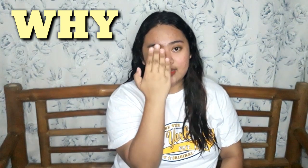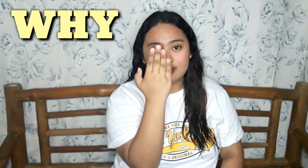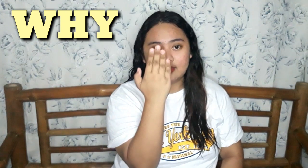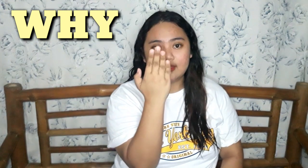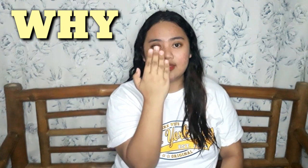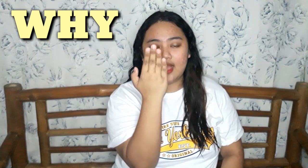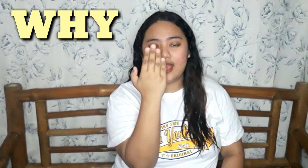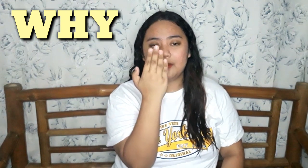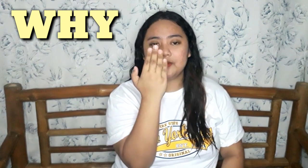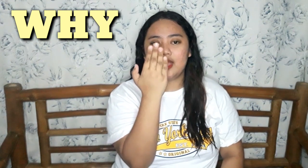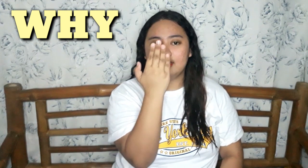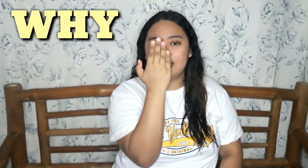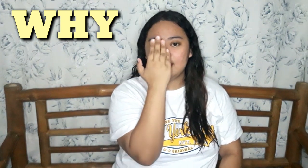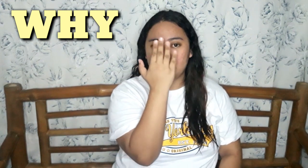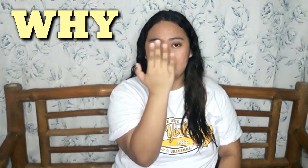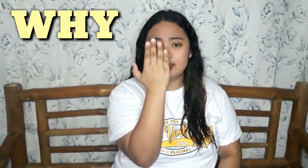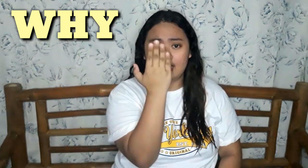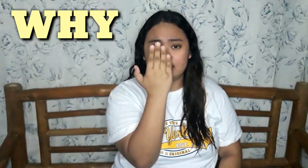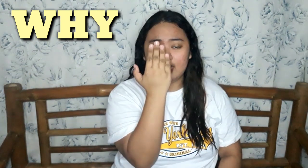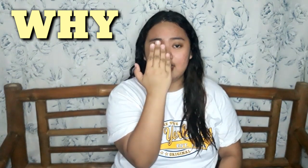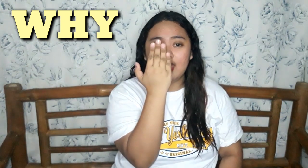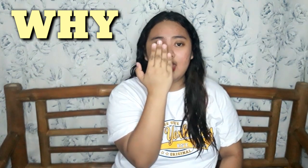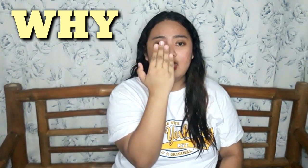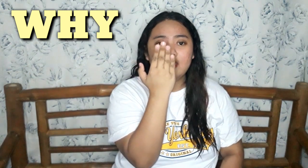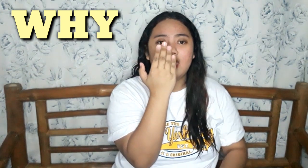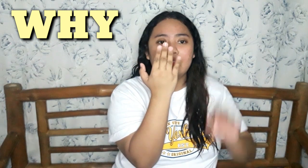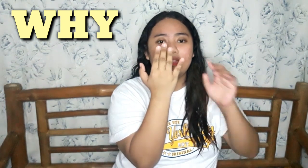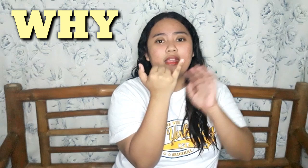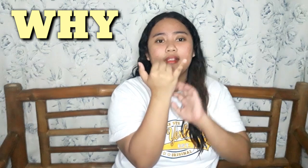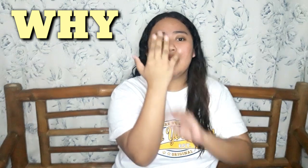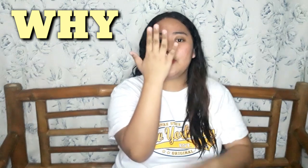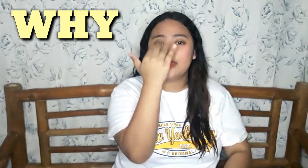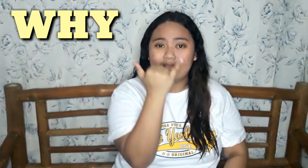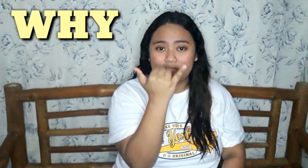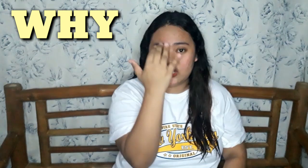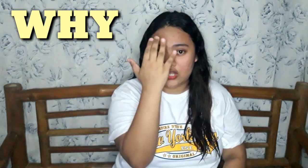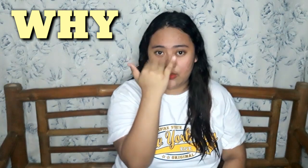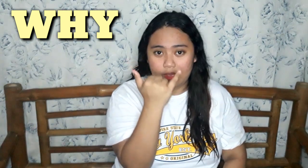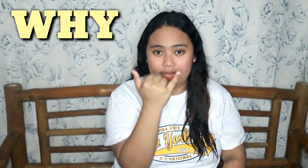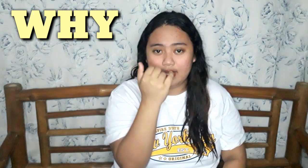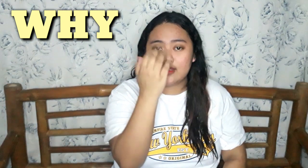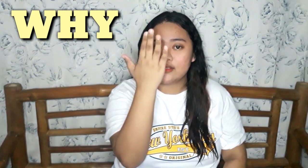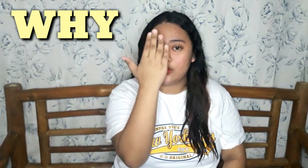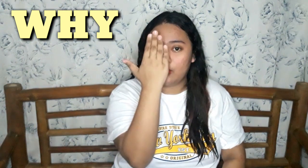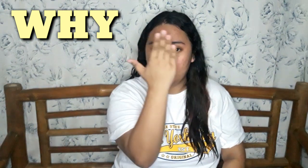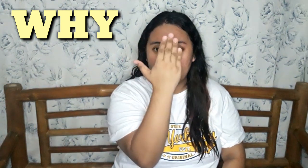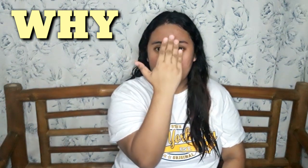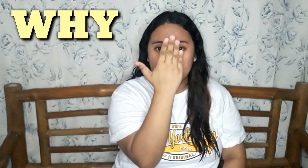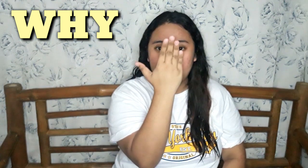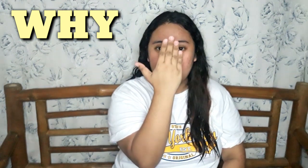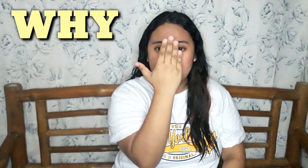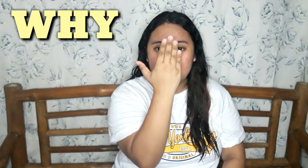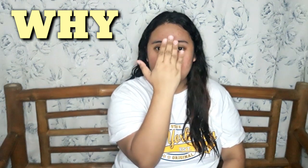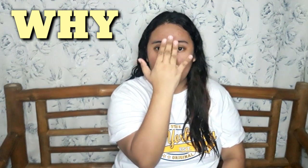in, nakaharap sa atin, sa face natin. And then, gagawin natin siyang Y. So, palm in,